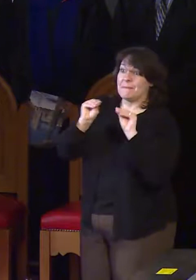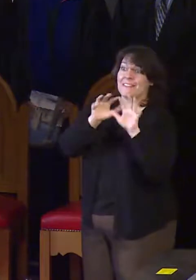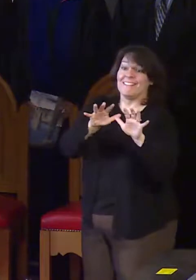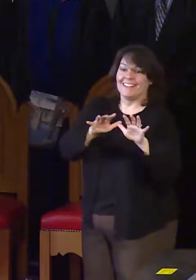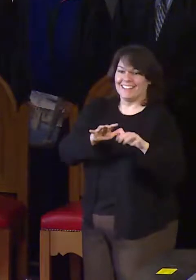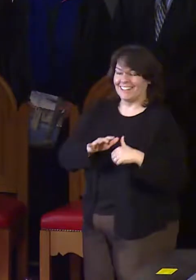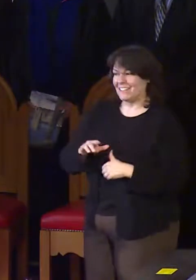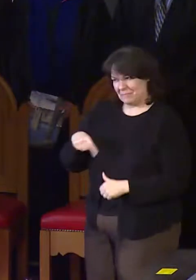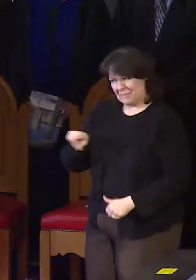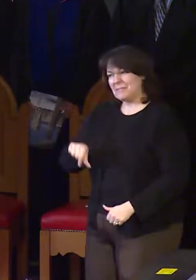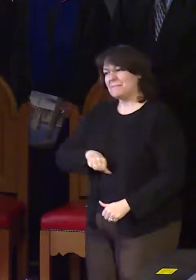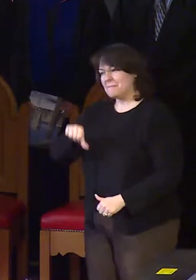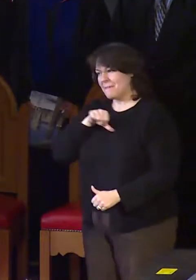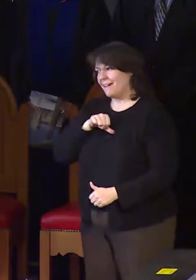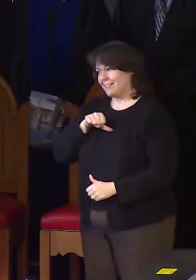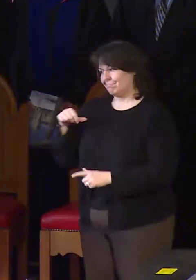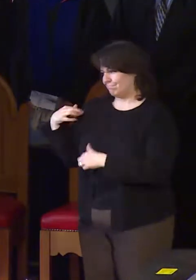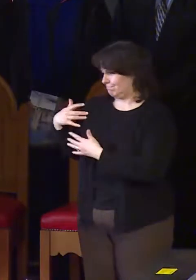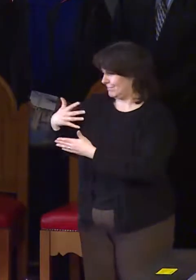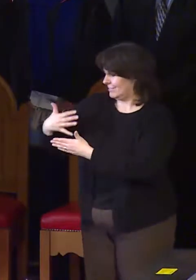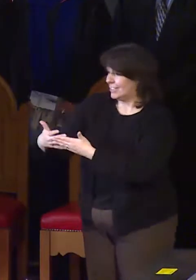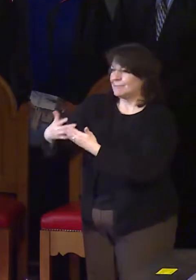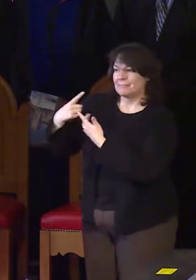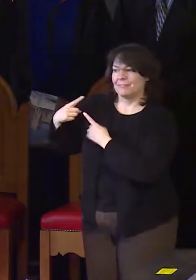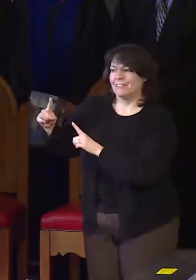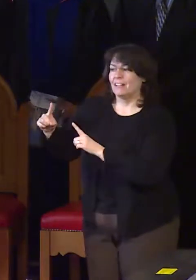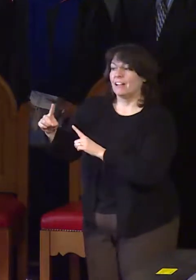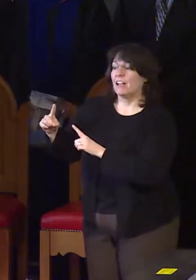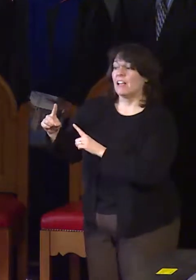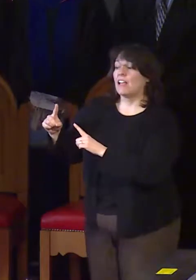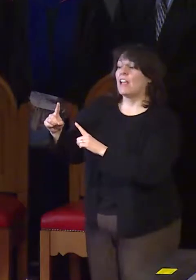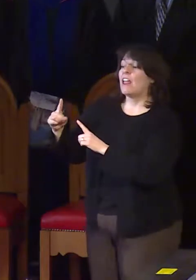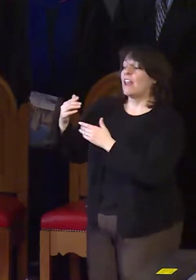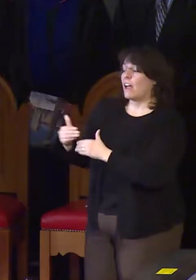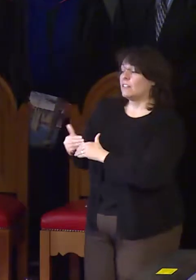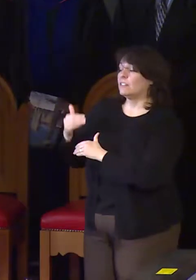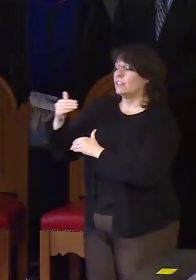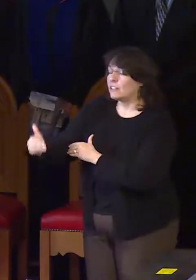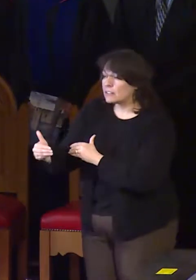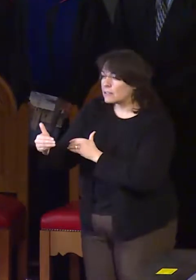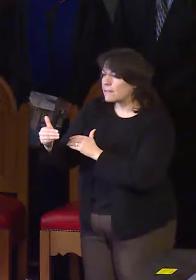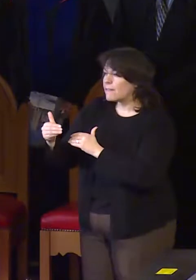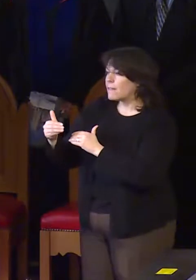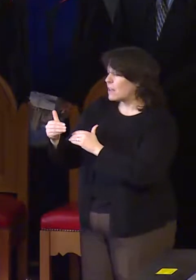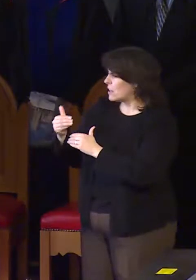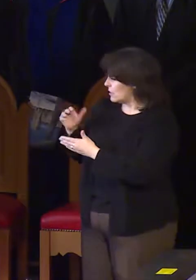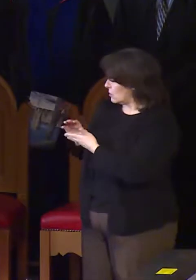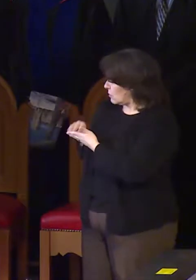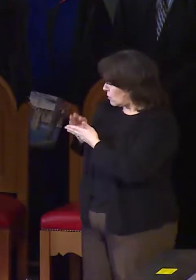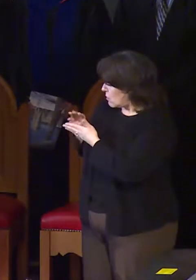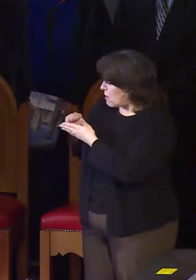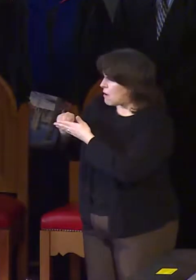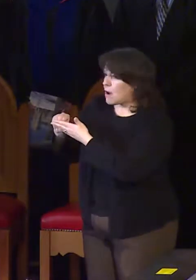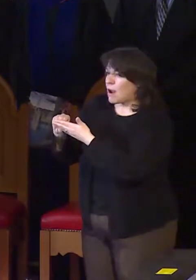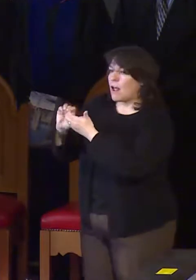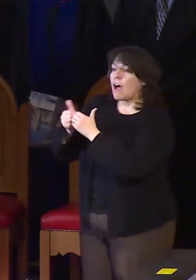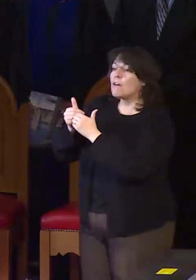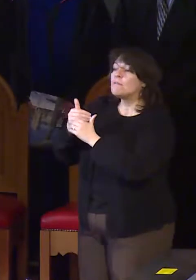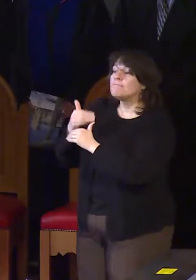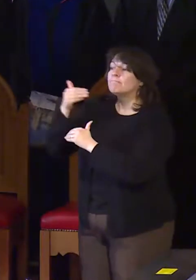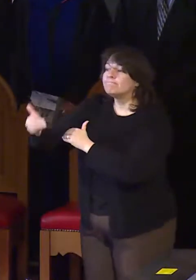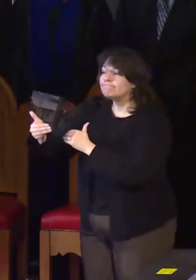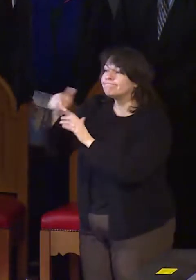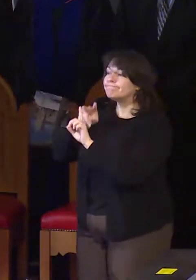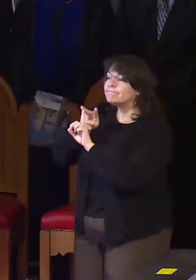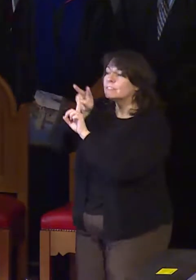You are proud of what they have achieved. As they face the challenge of finding the right context to apply their education, may you continue